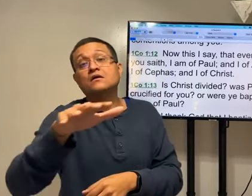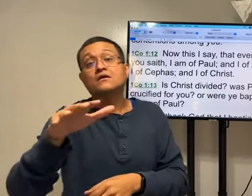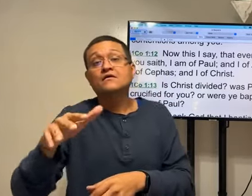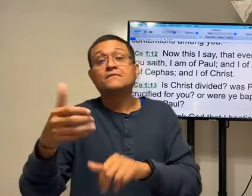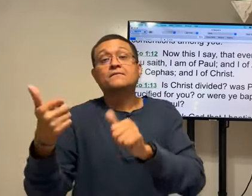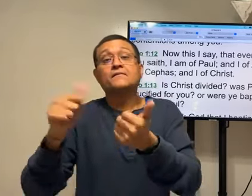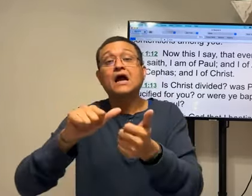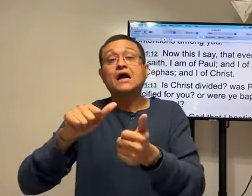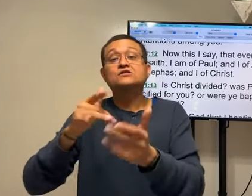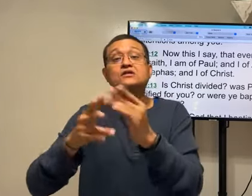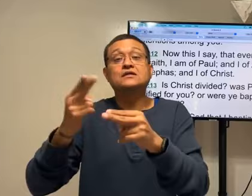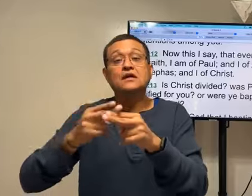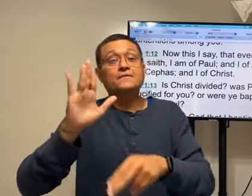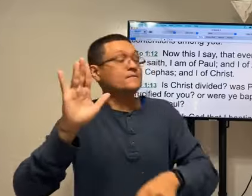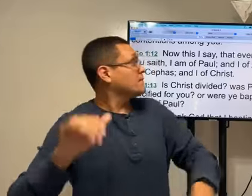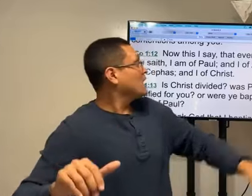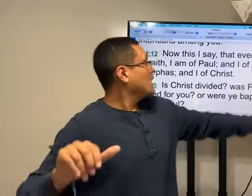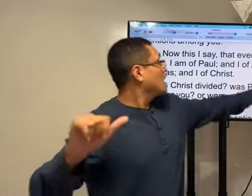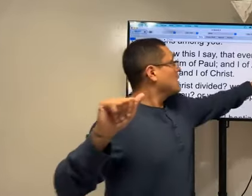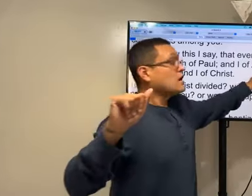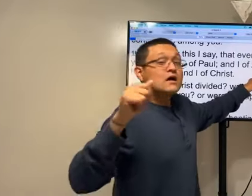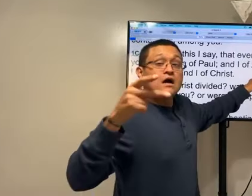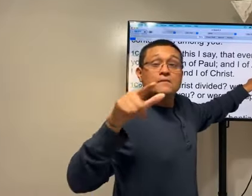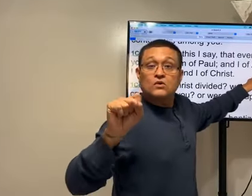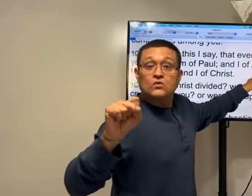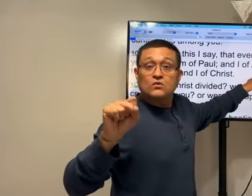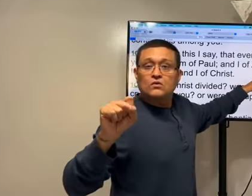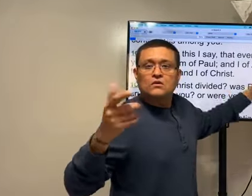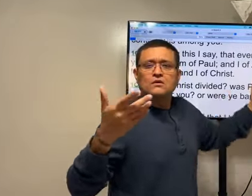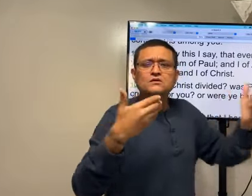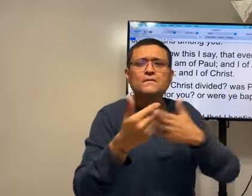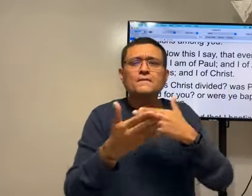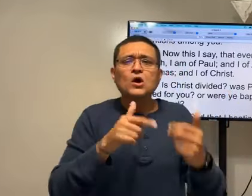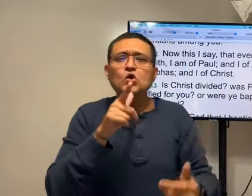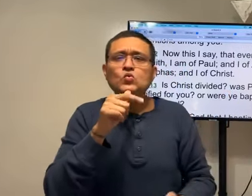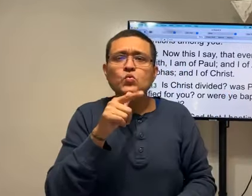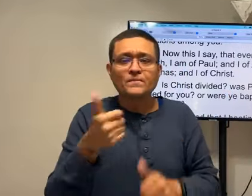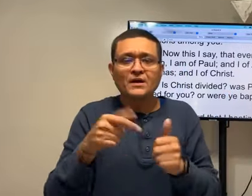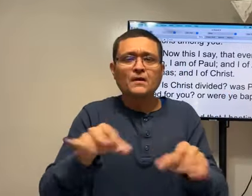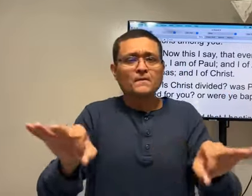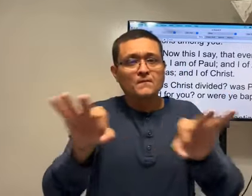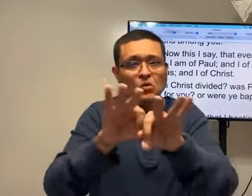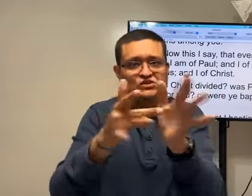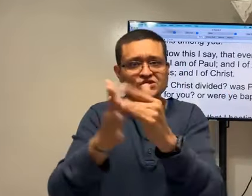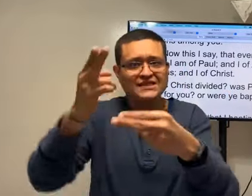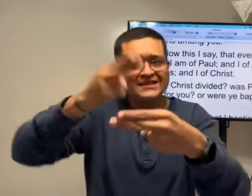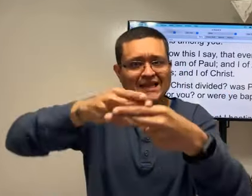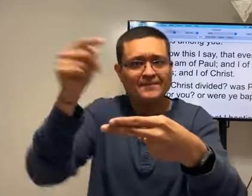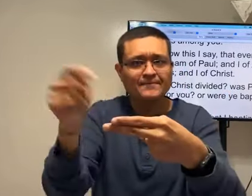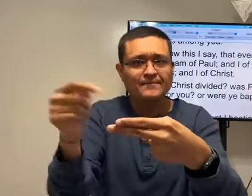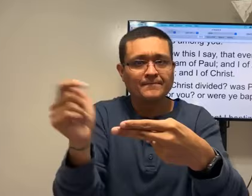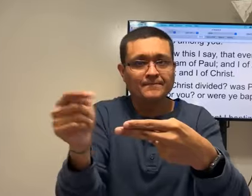He's saying maybe some of you were baptized by Peter in the name of Jesus. Or some baptized by Apollos in the name of